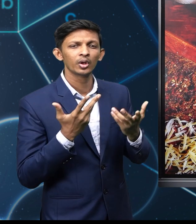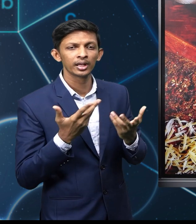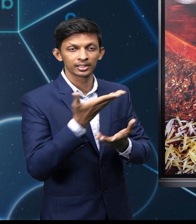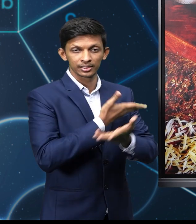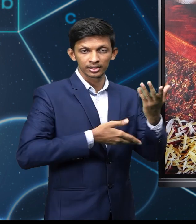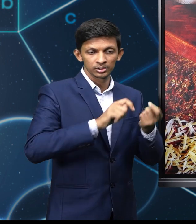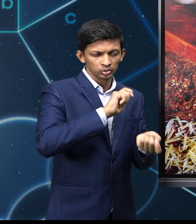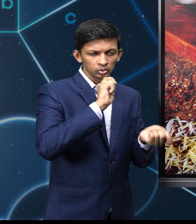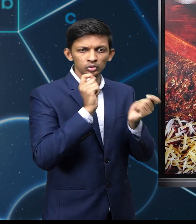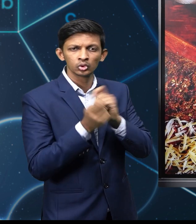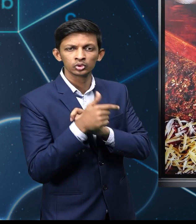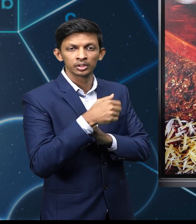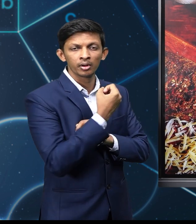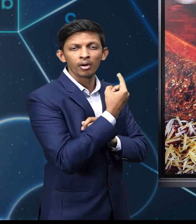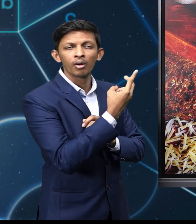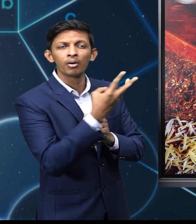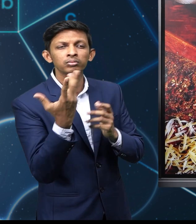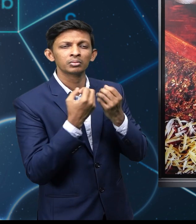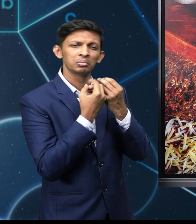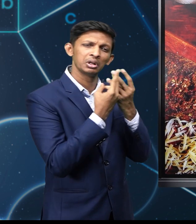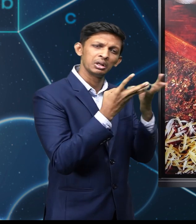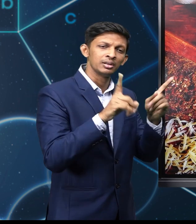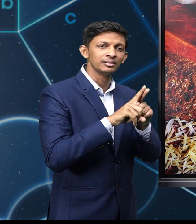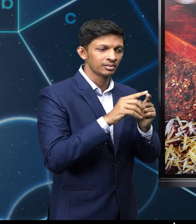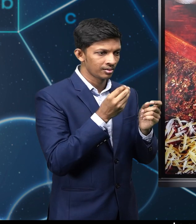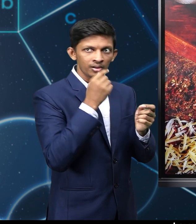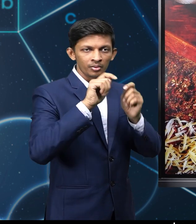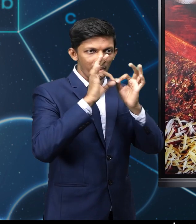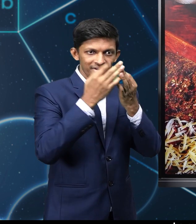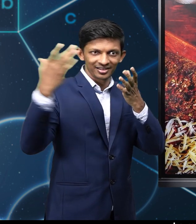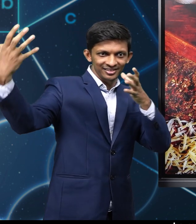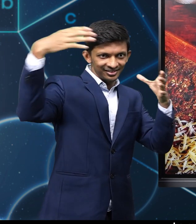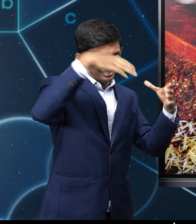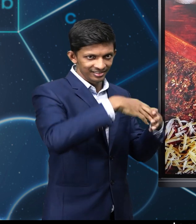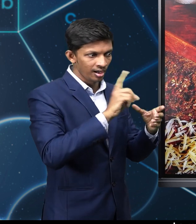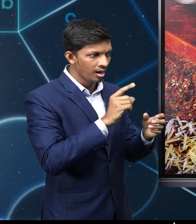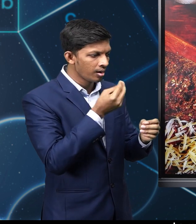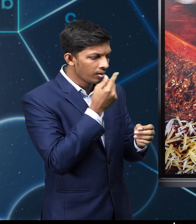What would be the change in quantities of the ingredients to prepare soup for all the 6 members?